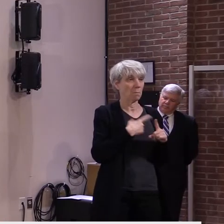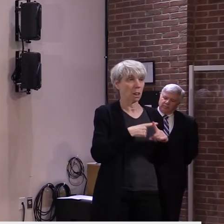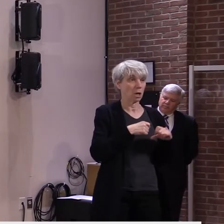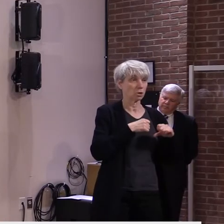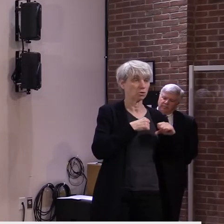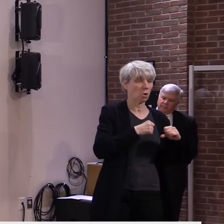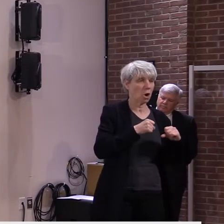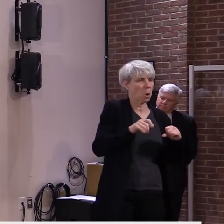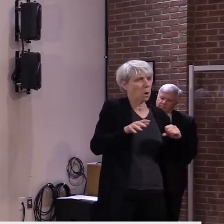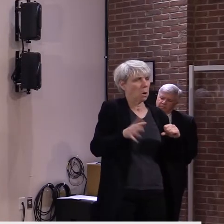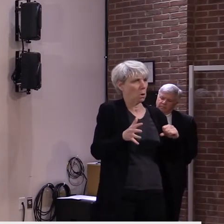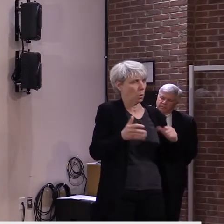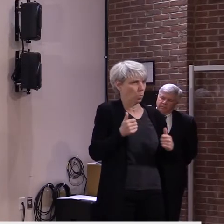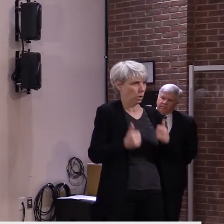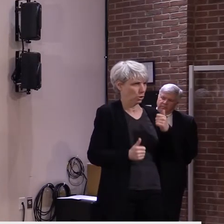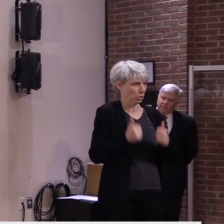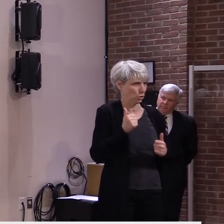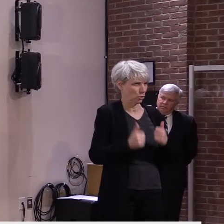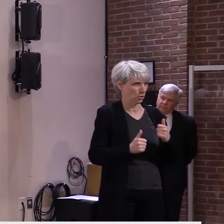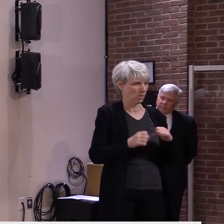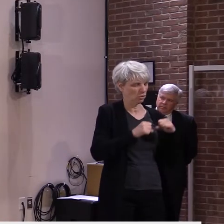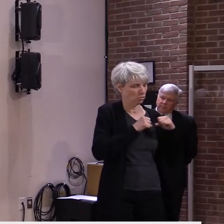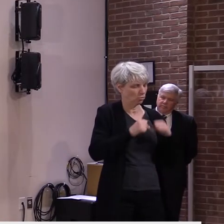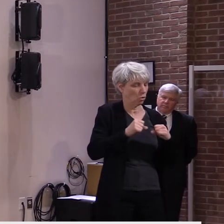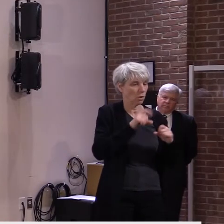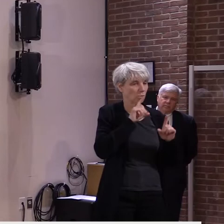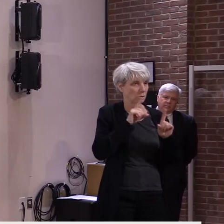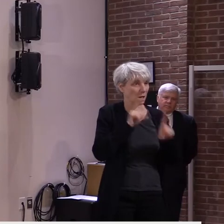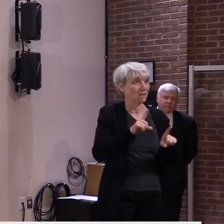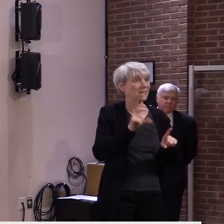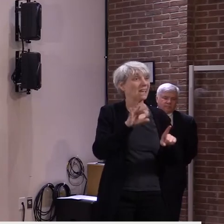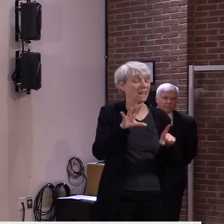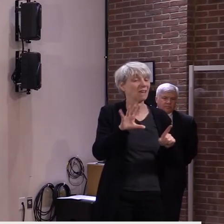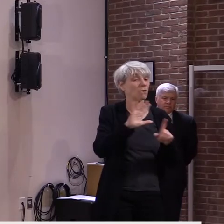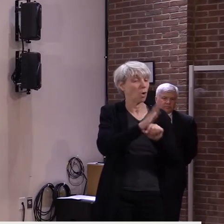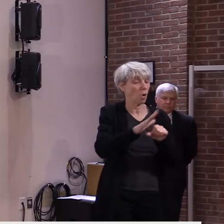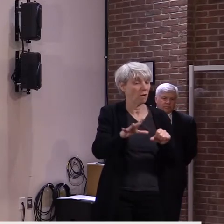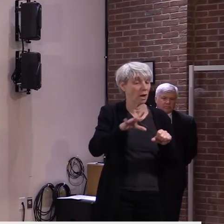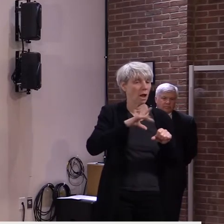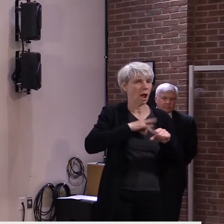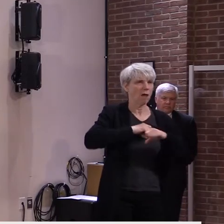Not just having the antibody, but having a strong response.